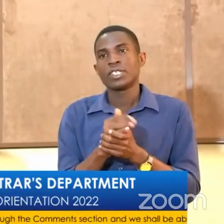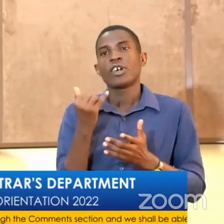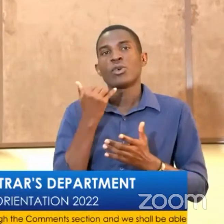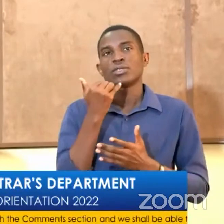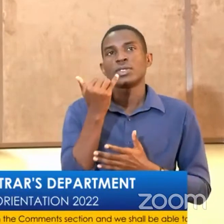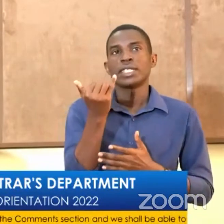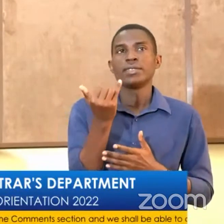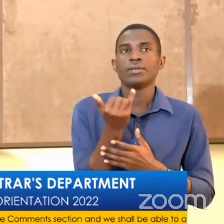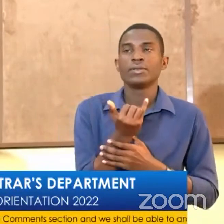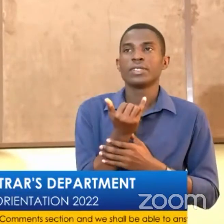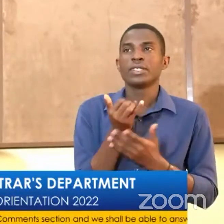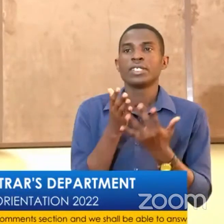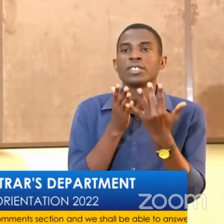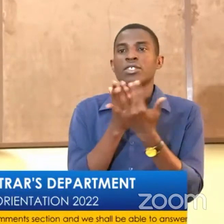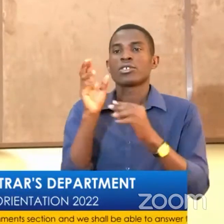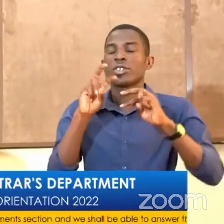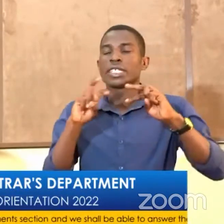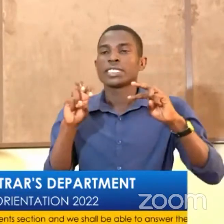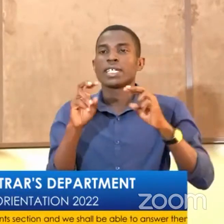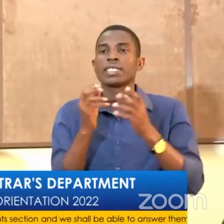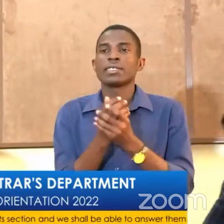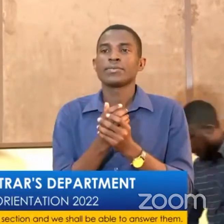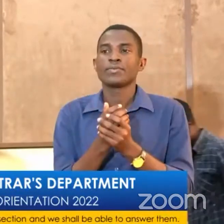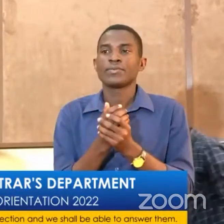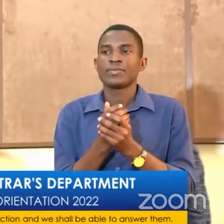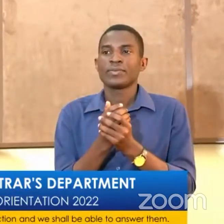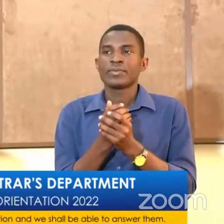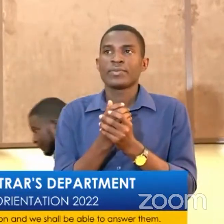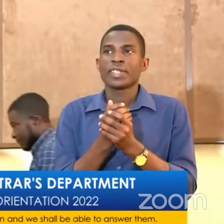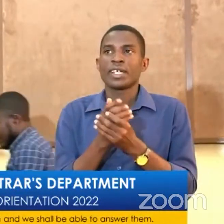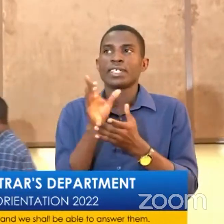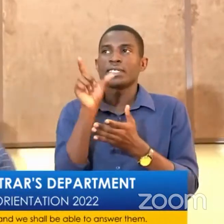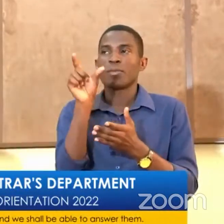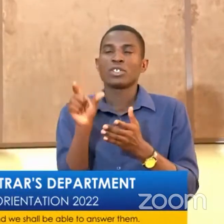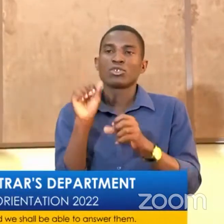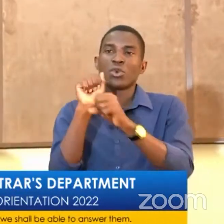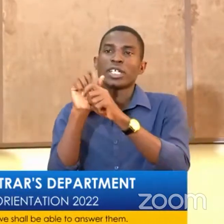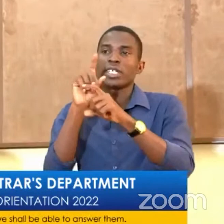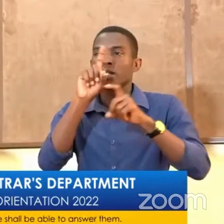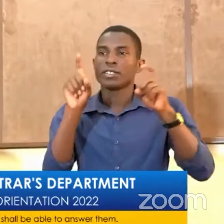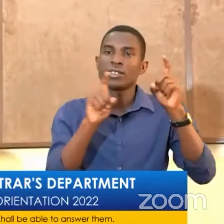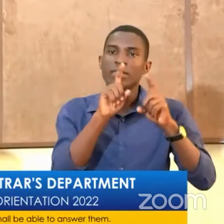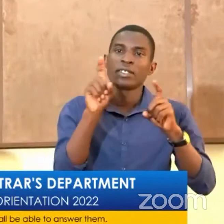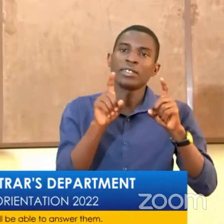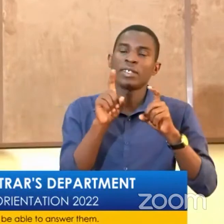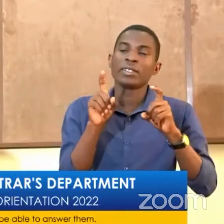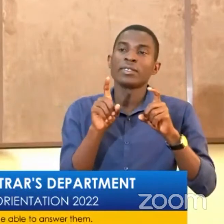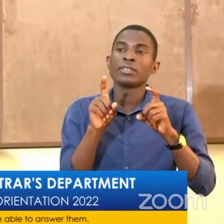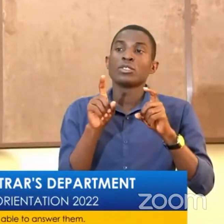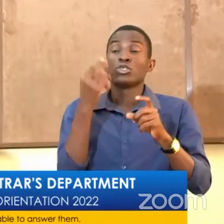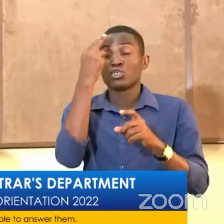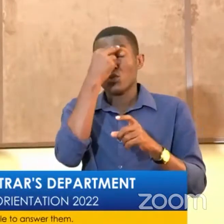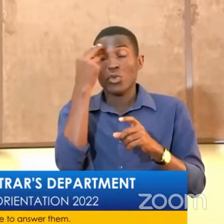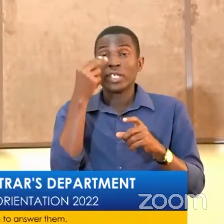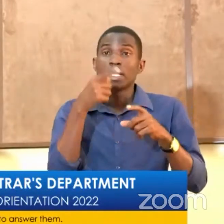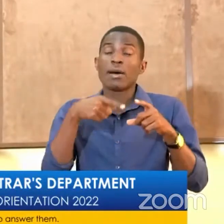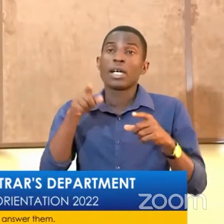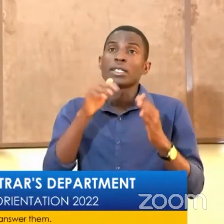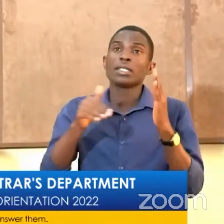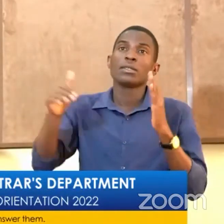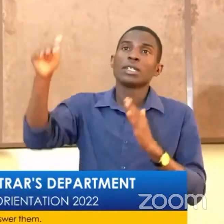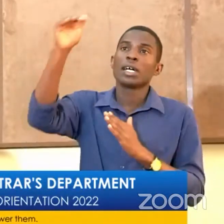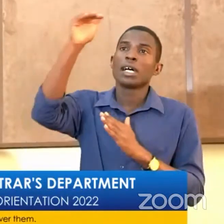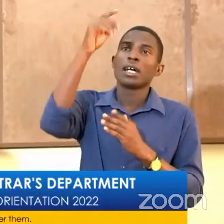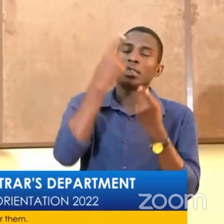you through research, as somebody in examinations, students who score very highly at